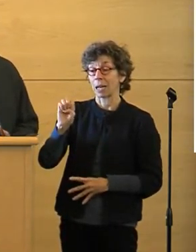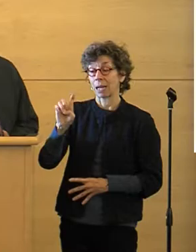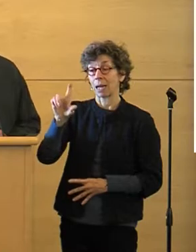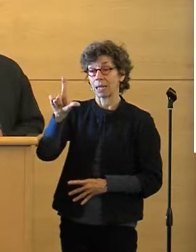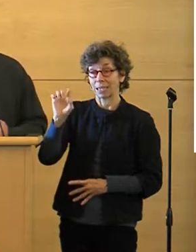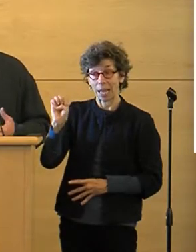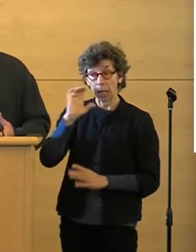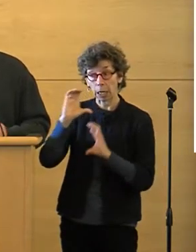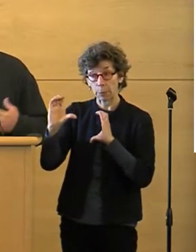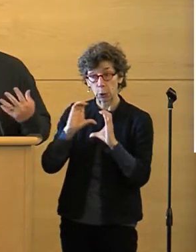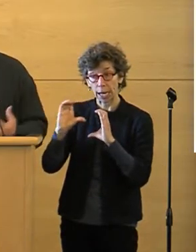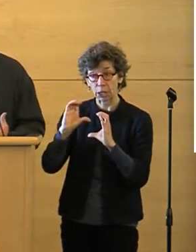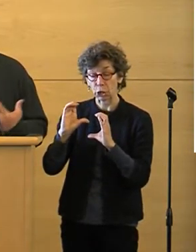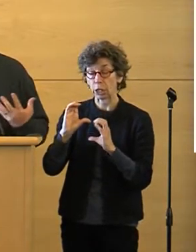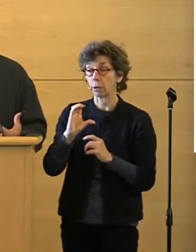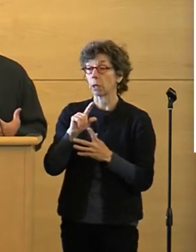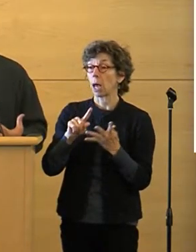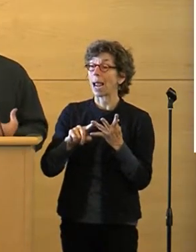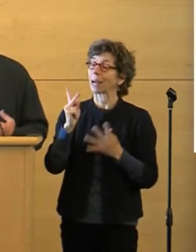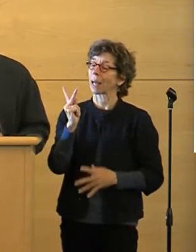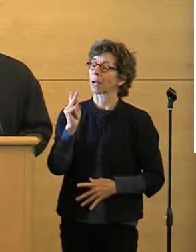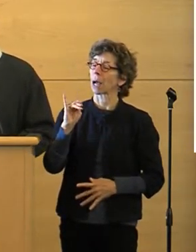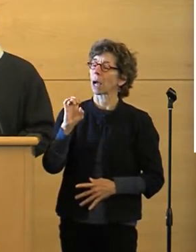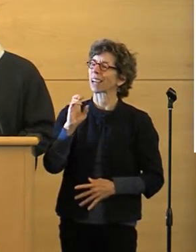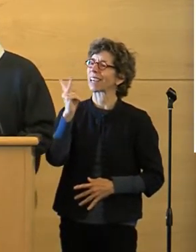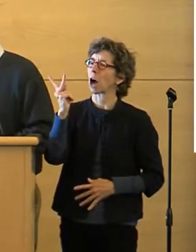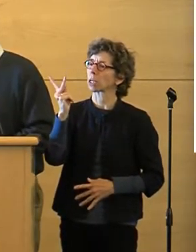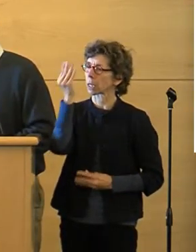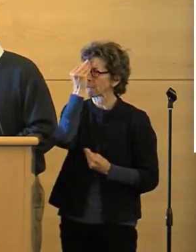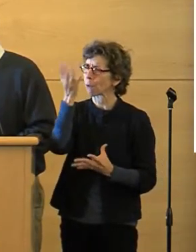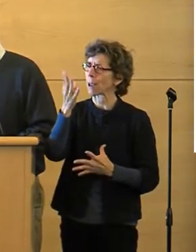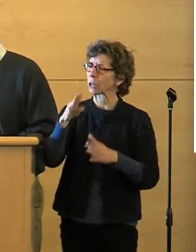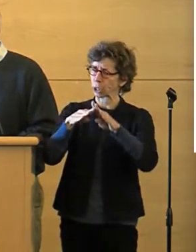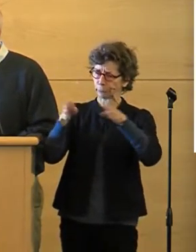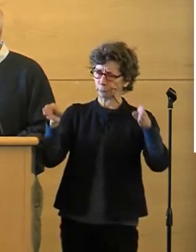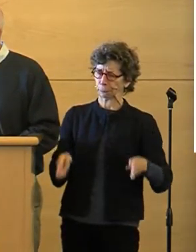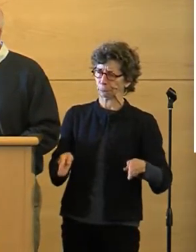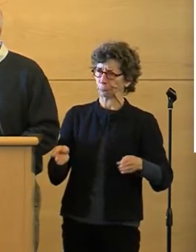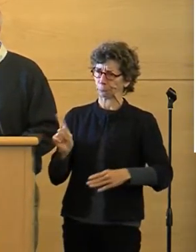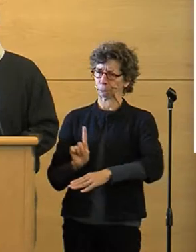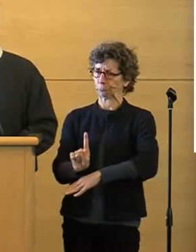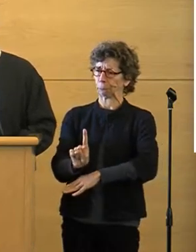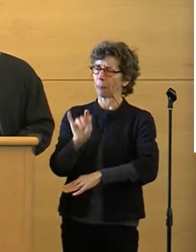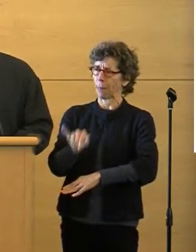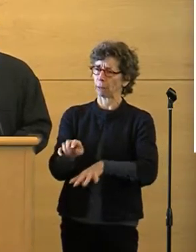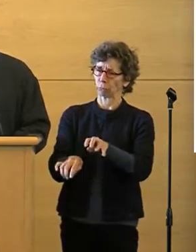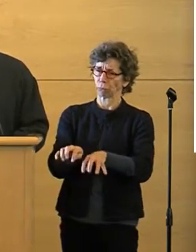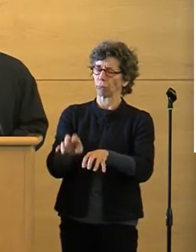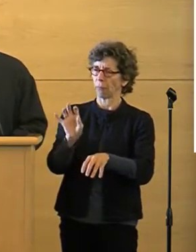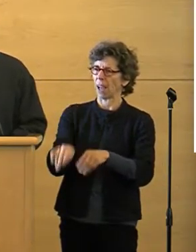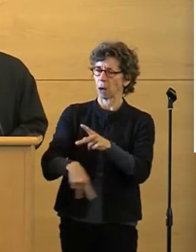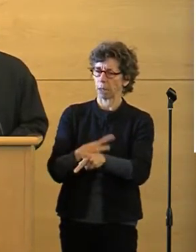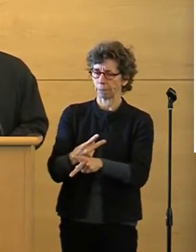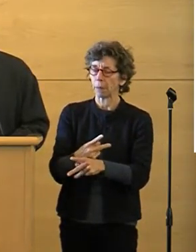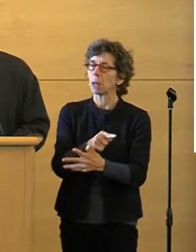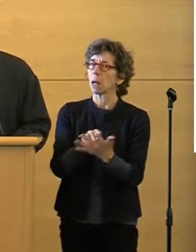cross-section of information technology. So web pages is one of those, but also software,